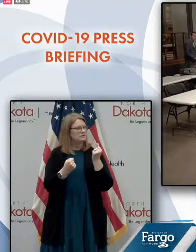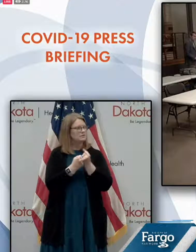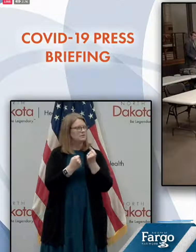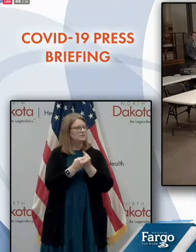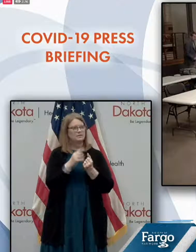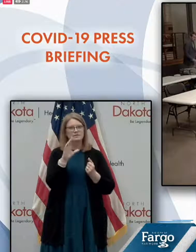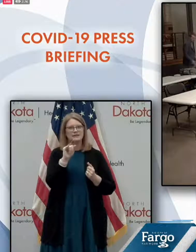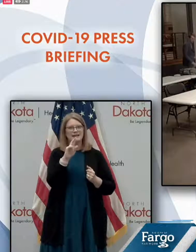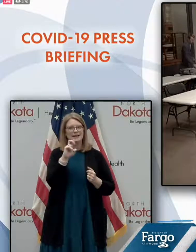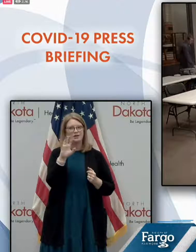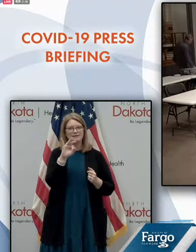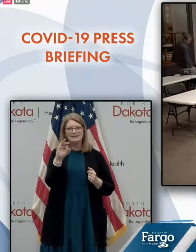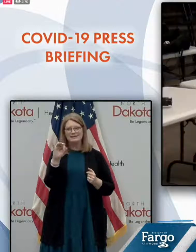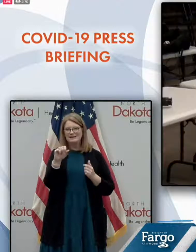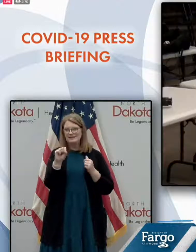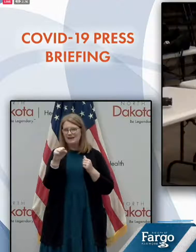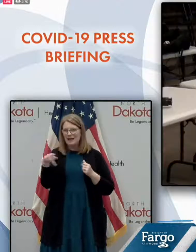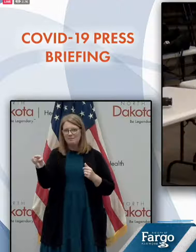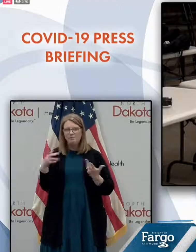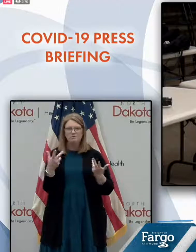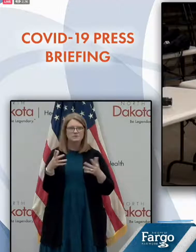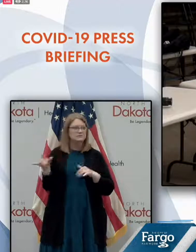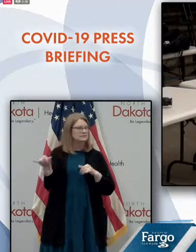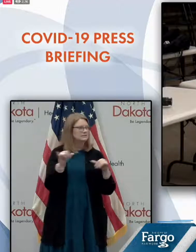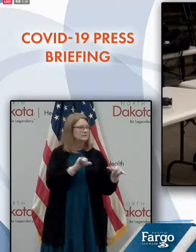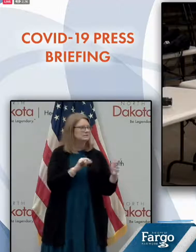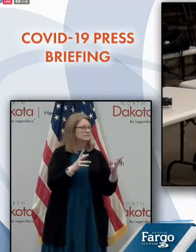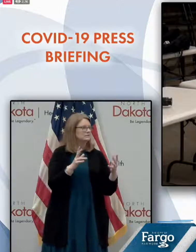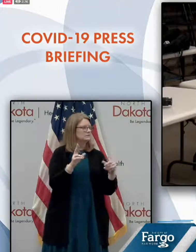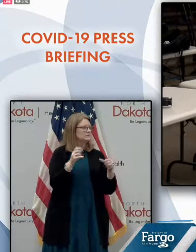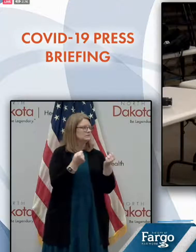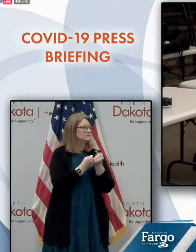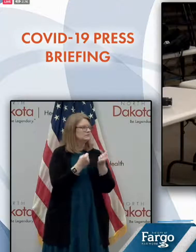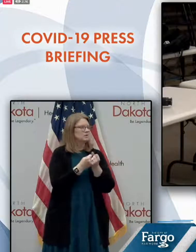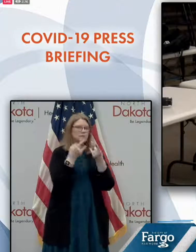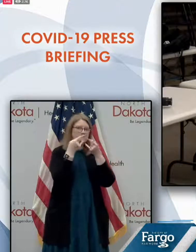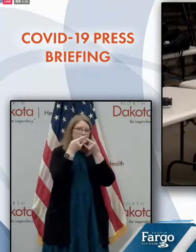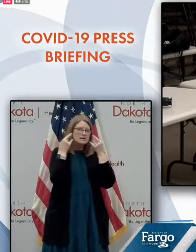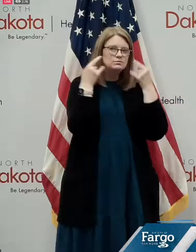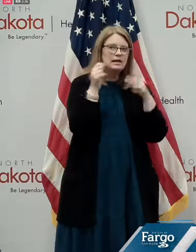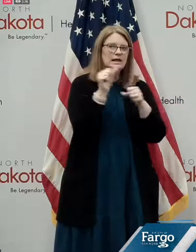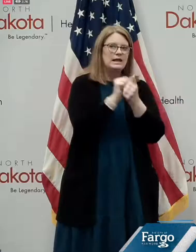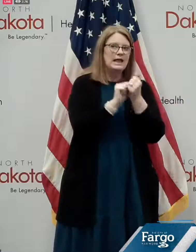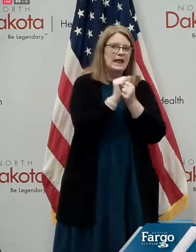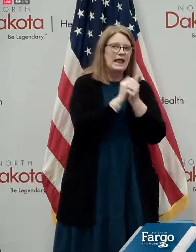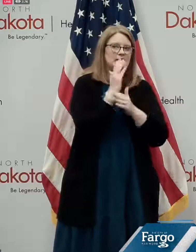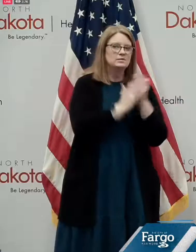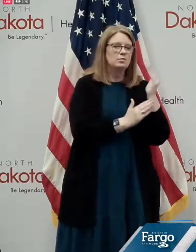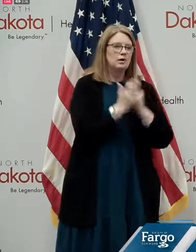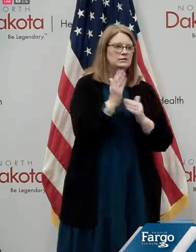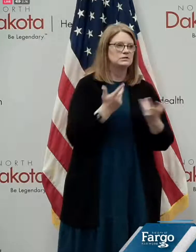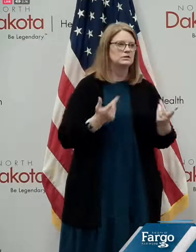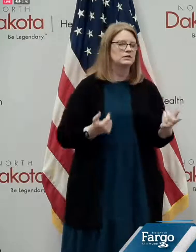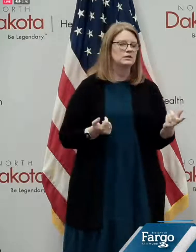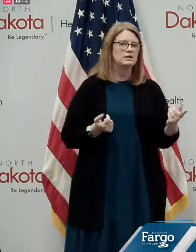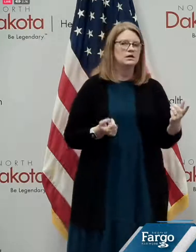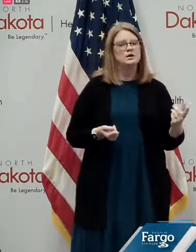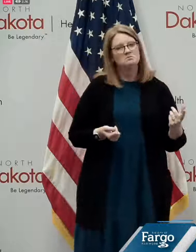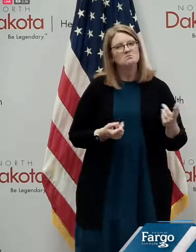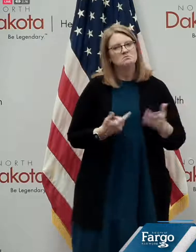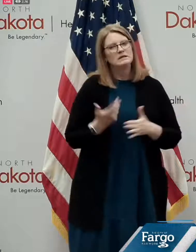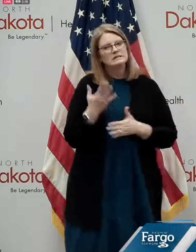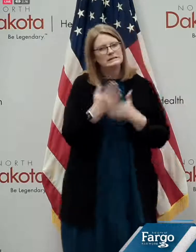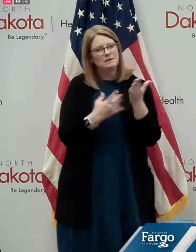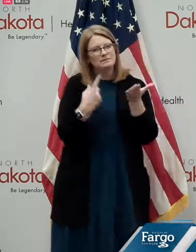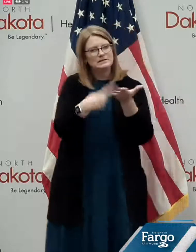app. I'm wondering if there's a similar campaign in the work to promote mask wearing and hand washing. There's been some discussion